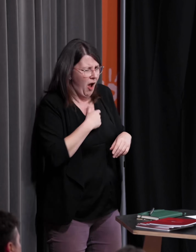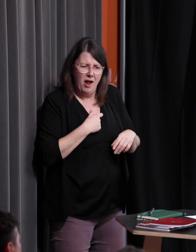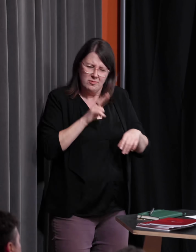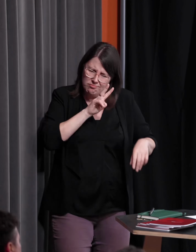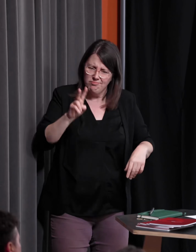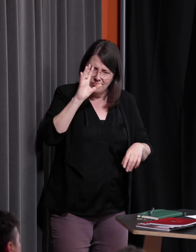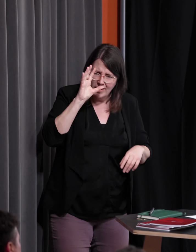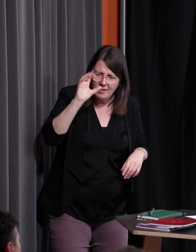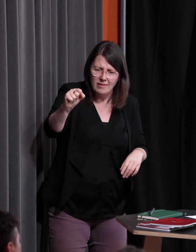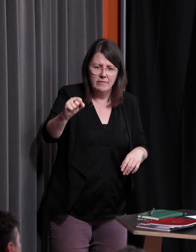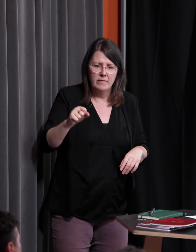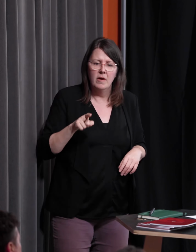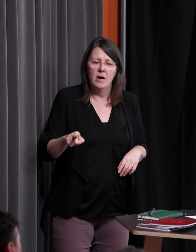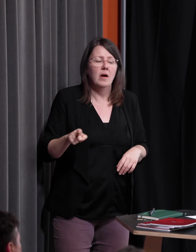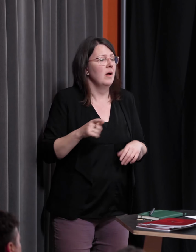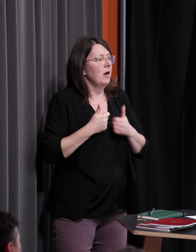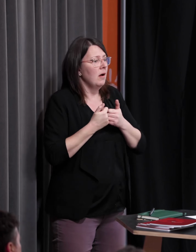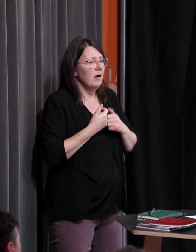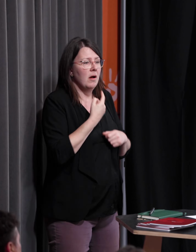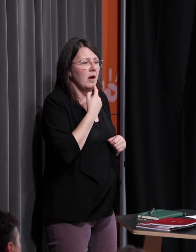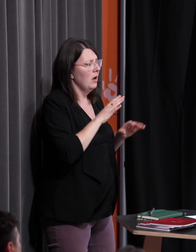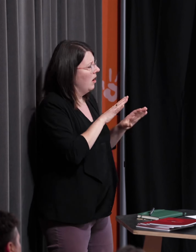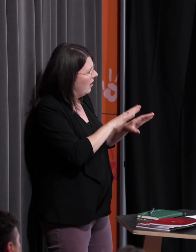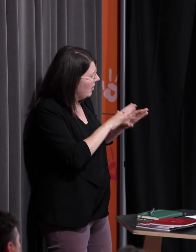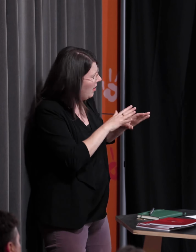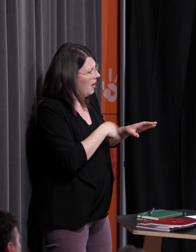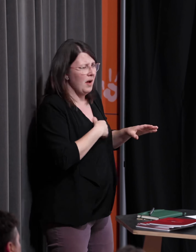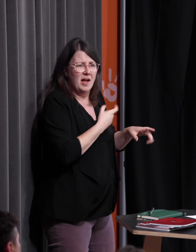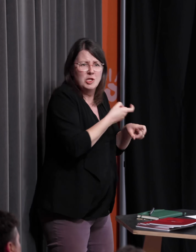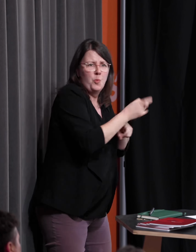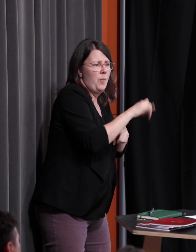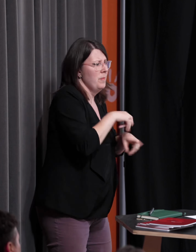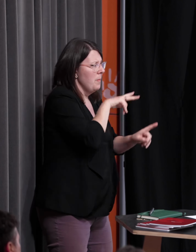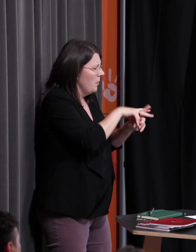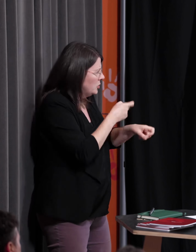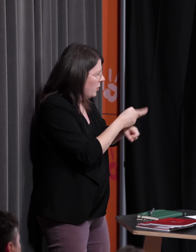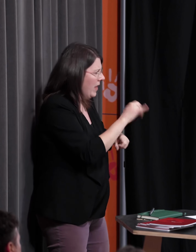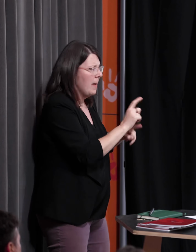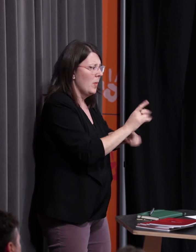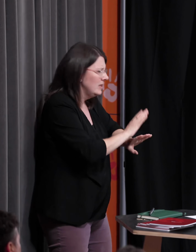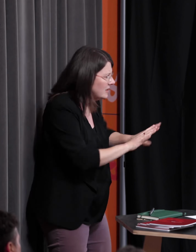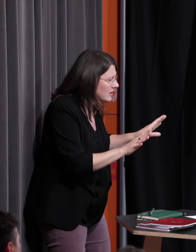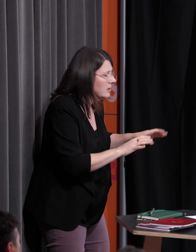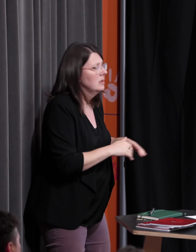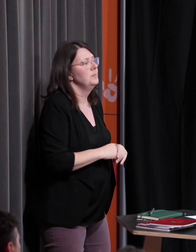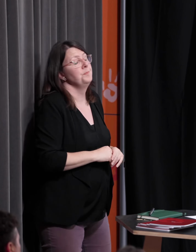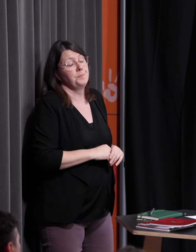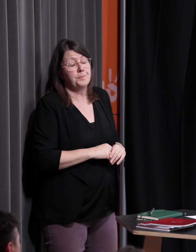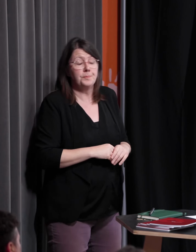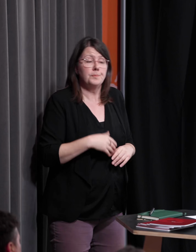So I always wanted to know why. Many people after that moment, when I told them that story, they said to me, oh, that was a very big,